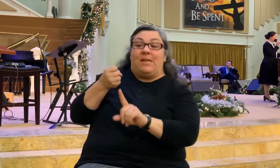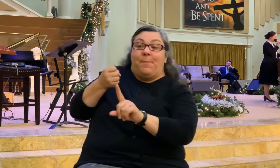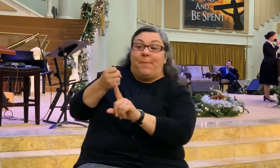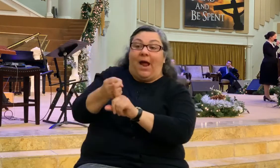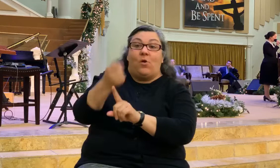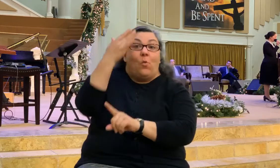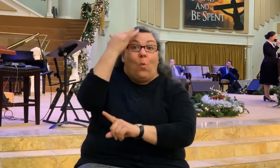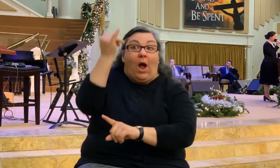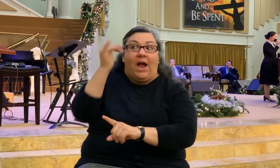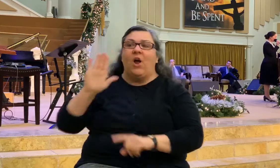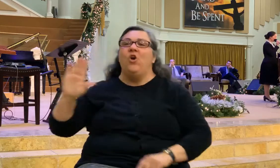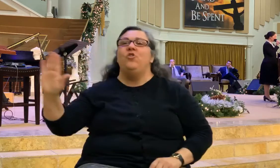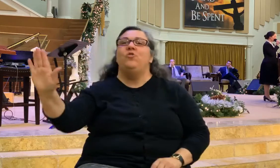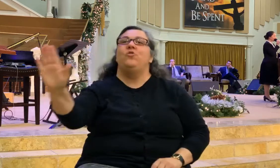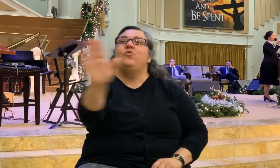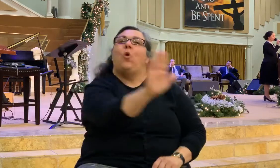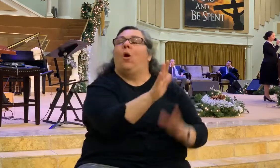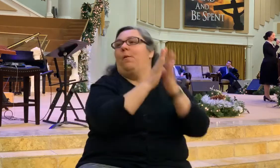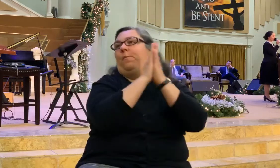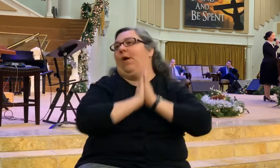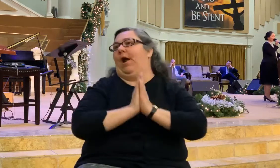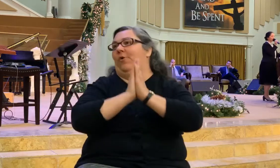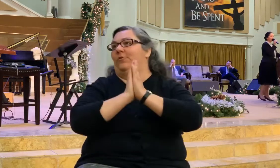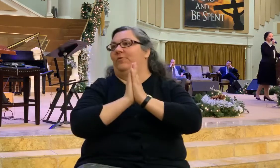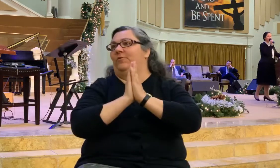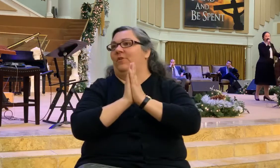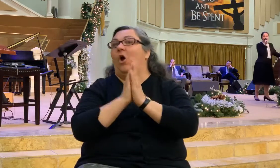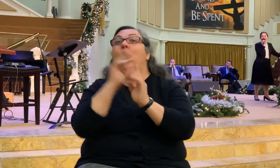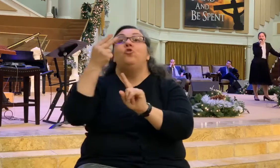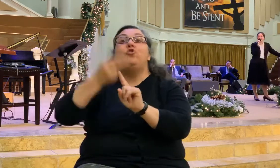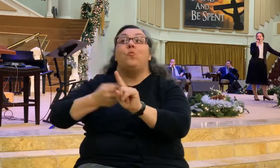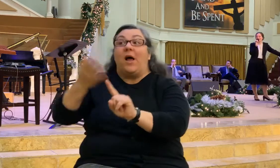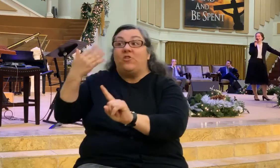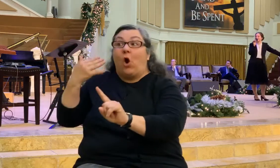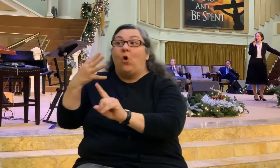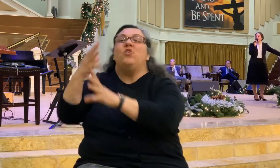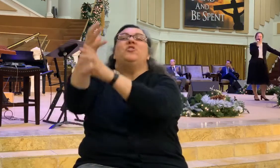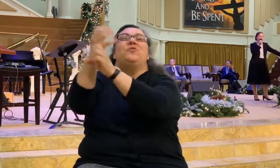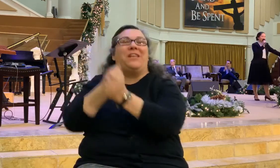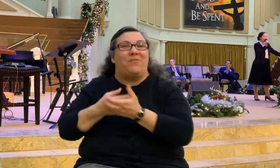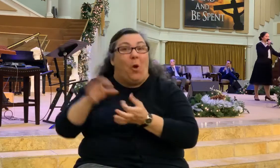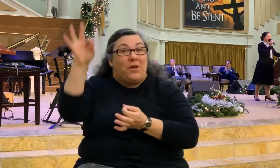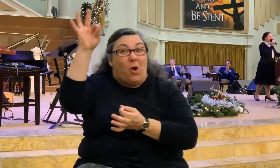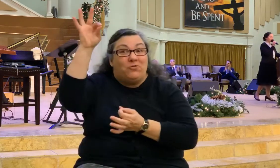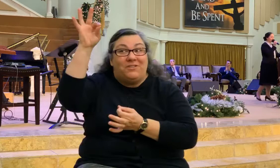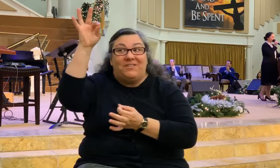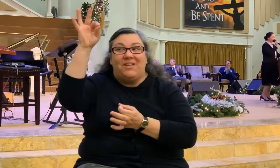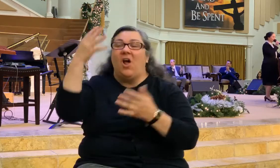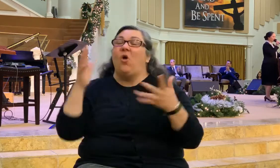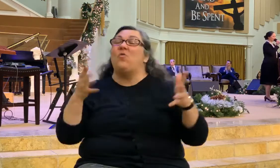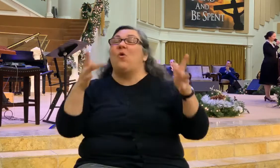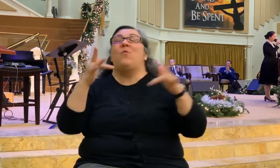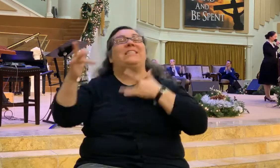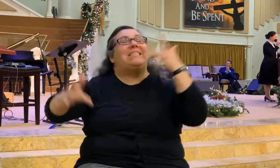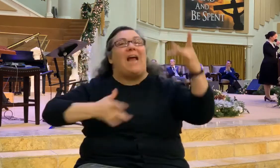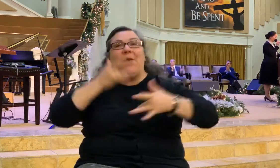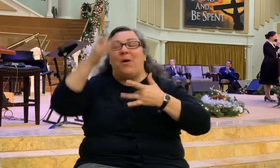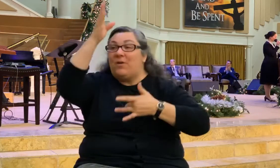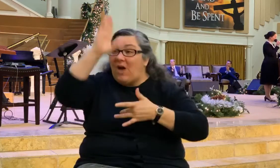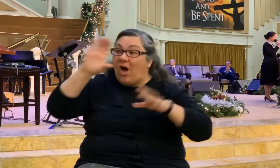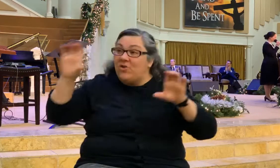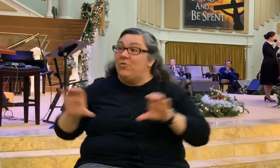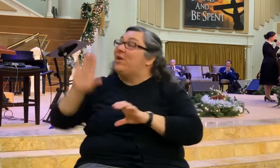prayers. And she just got the Holy Ghost 2 months ago. So we're so excited about what God's doing in her